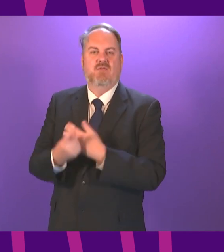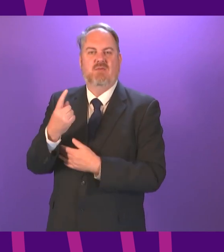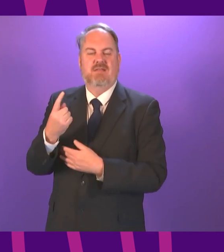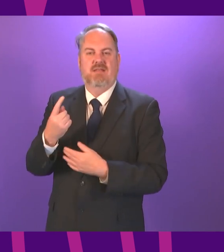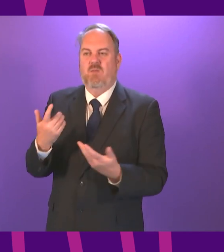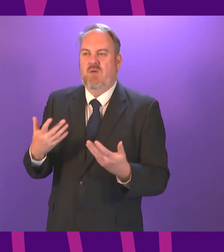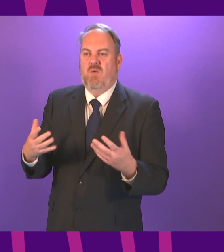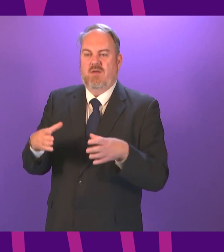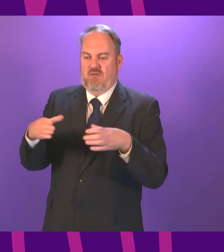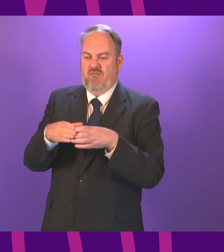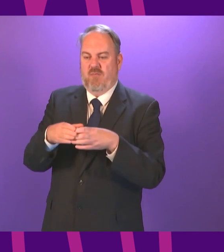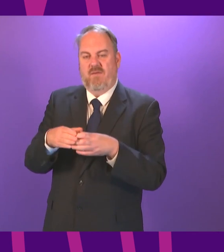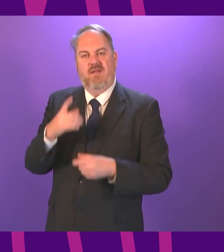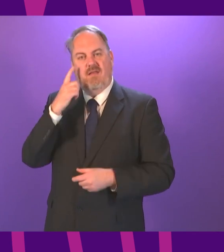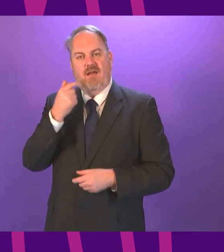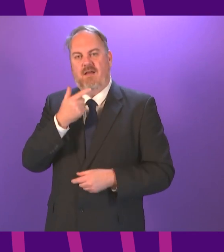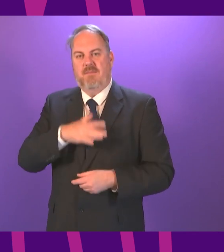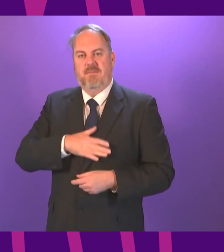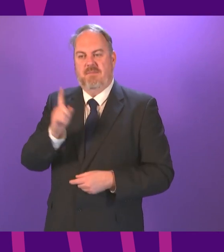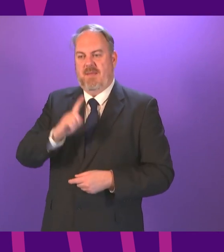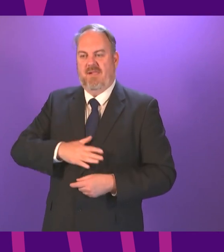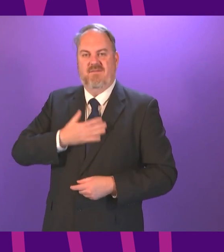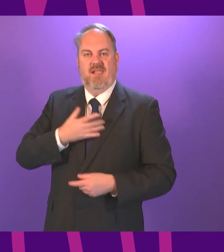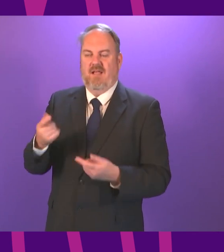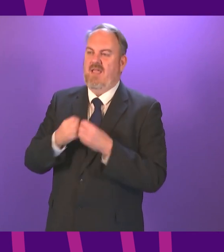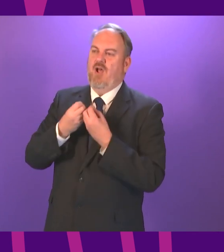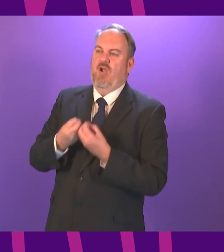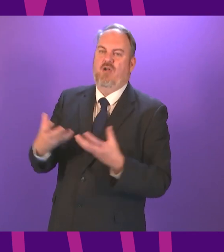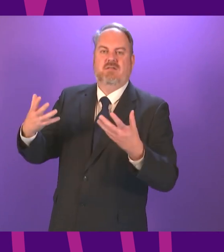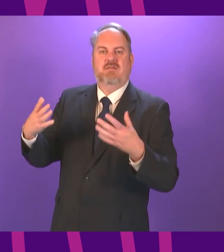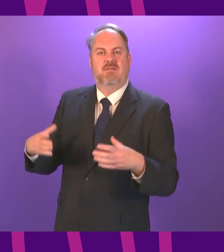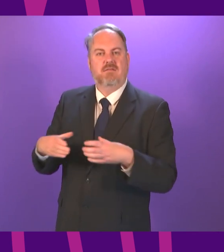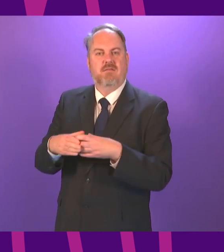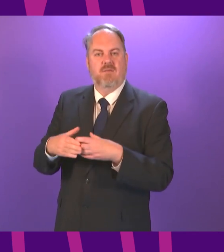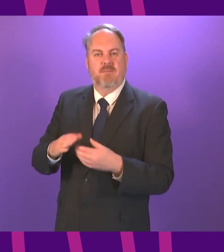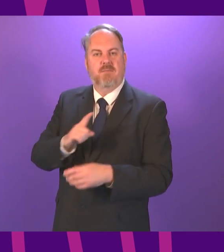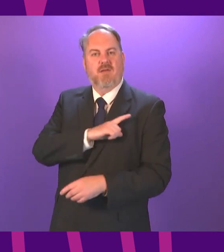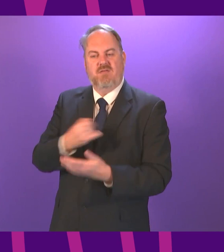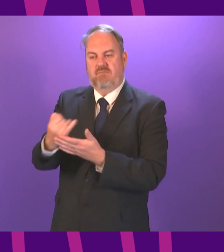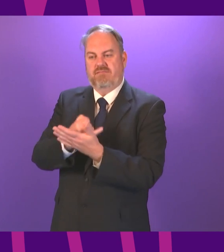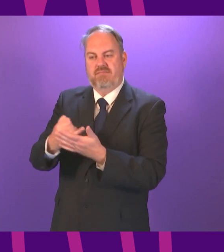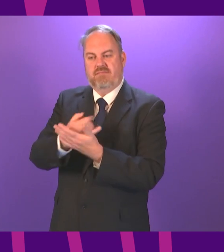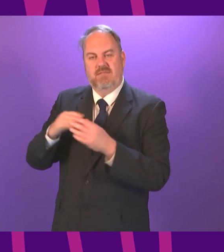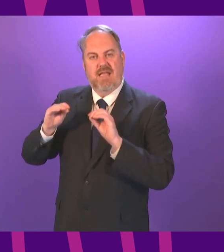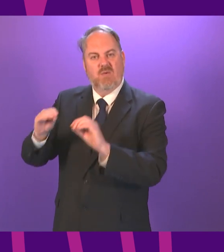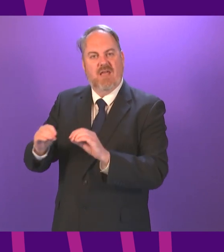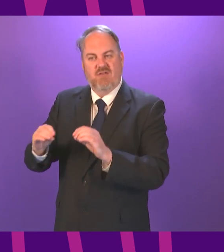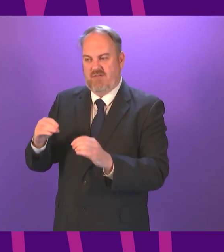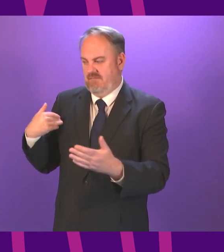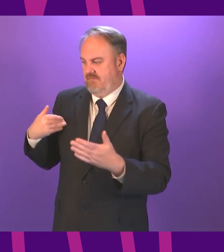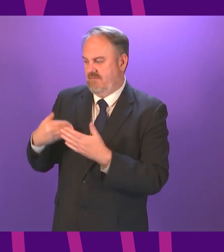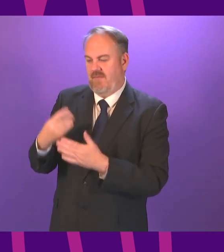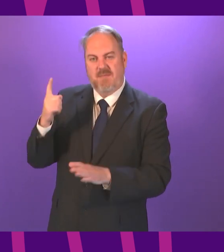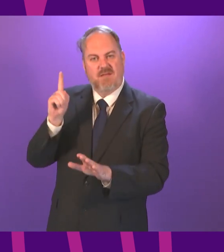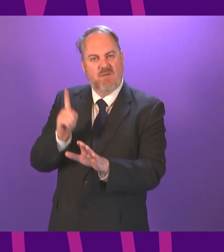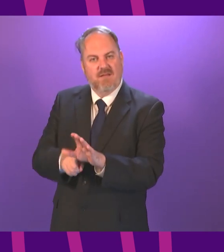coming through this pandemic. And we need to make sure that that NHS that has done us so proud, and that social care service, that workforce that's done us